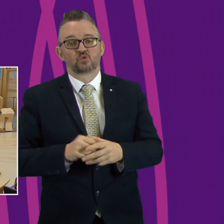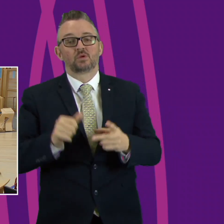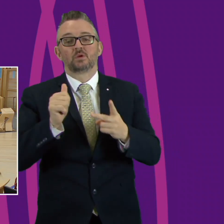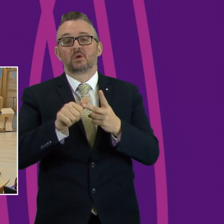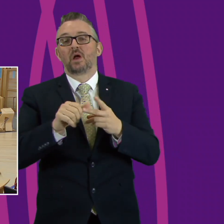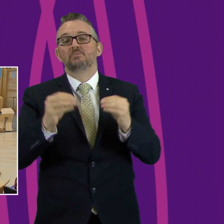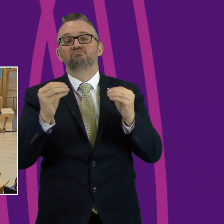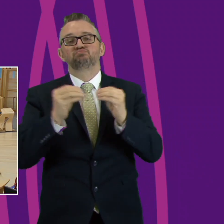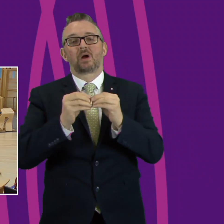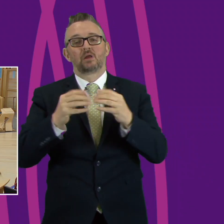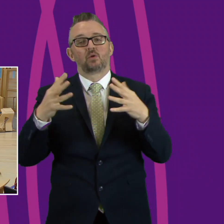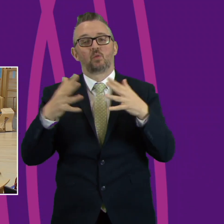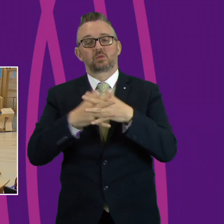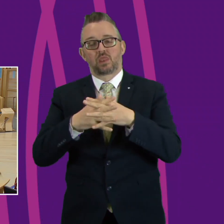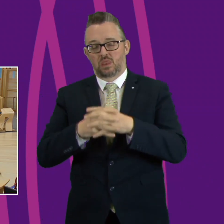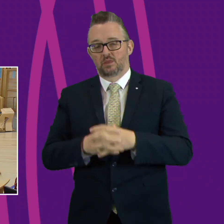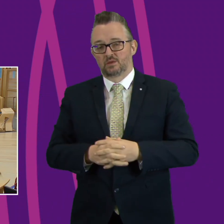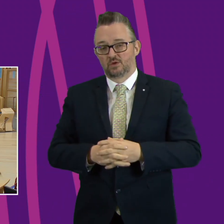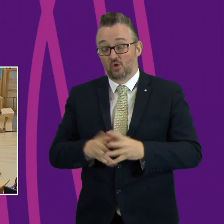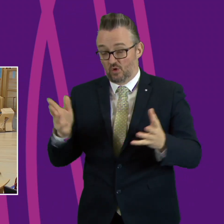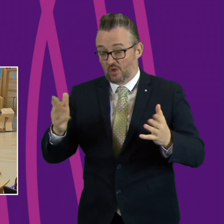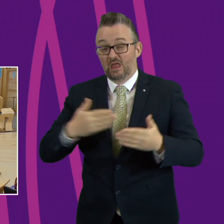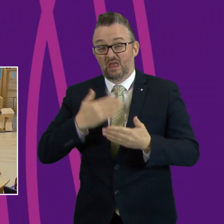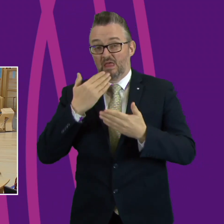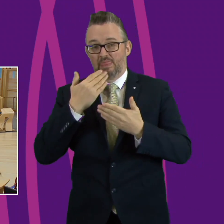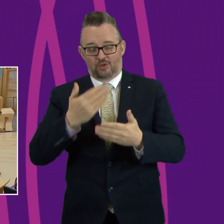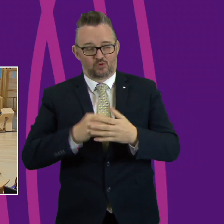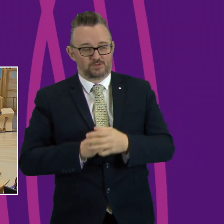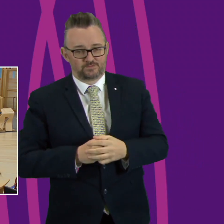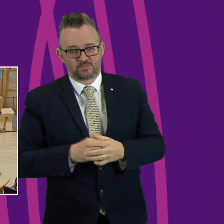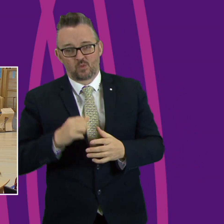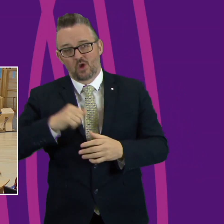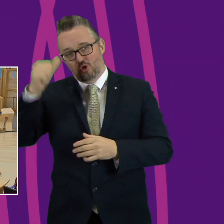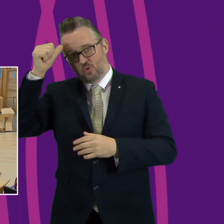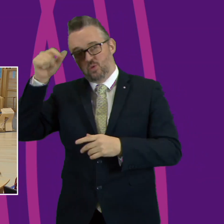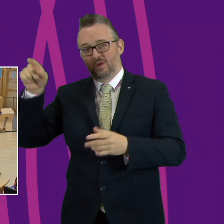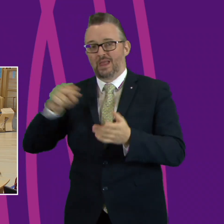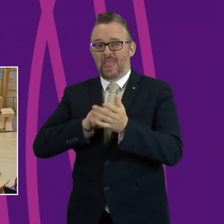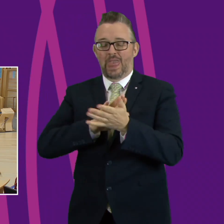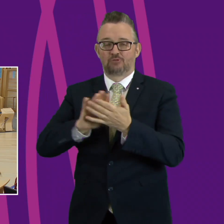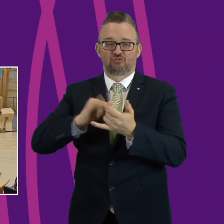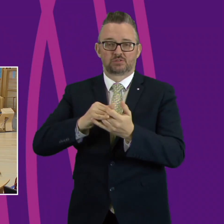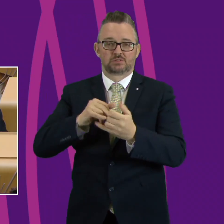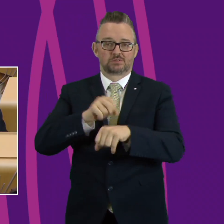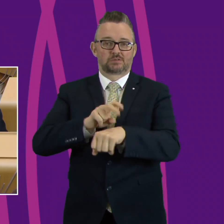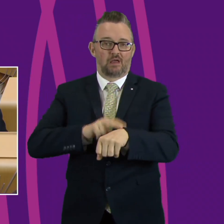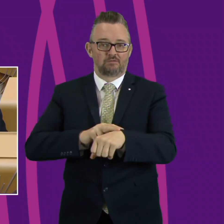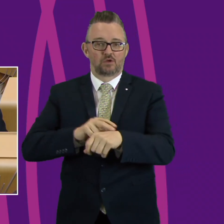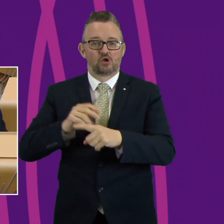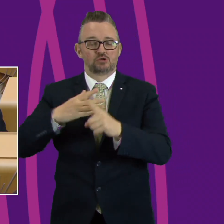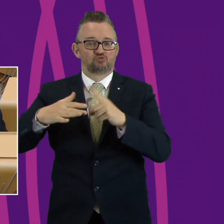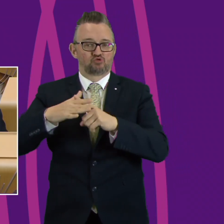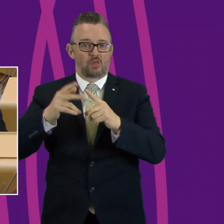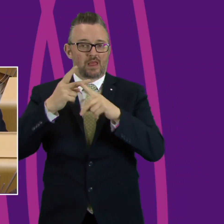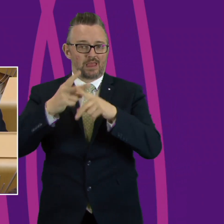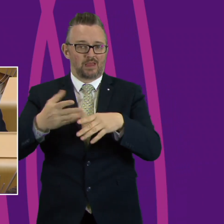Neil. Thank you, Presiding Officer. I think we're all acutely aware of our frontline NH staff and social care workers are delivering the highest quality care